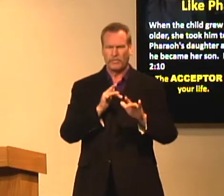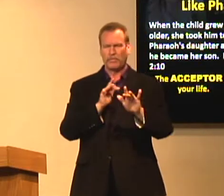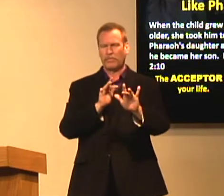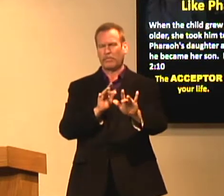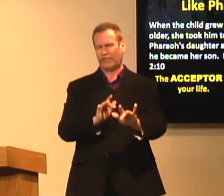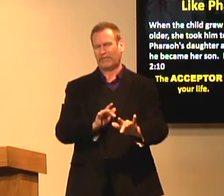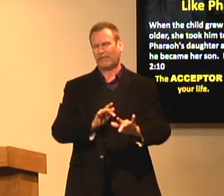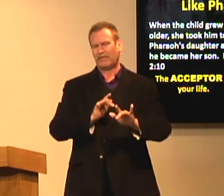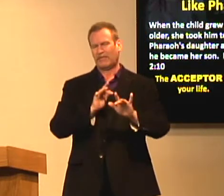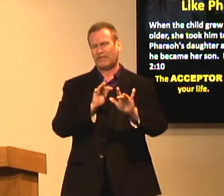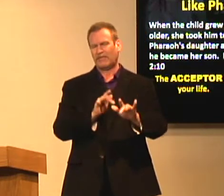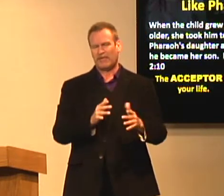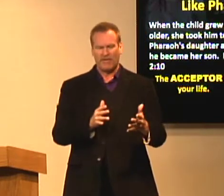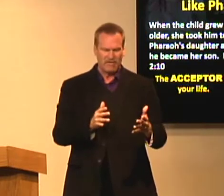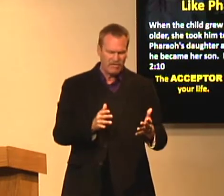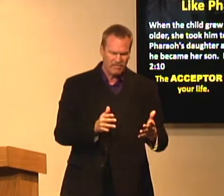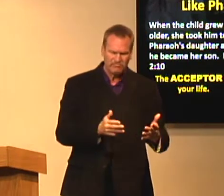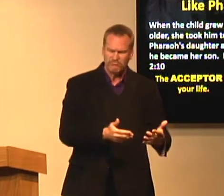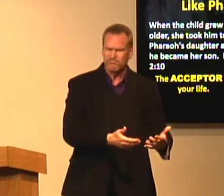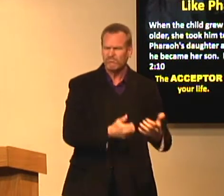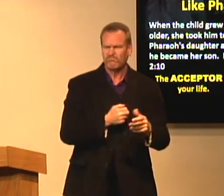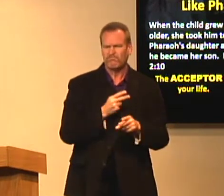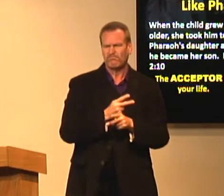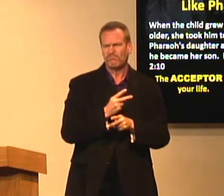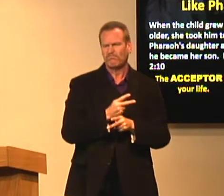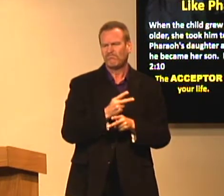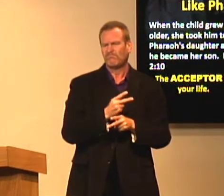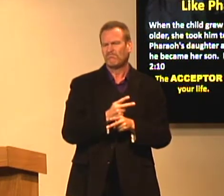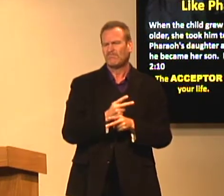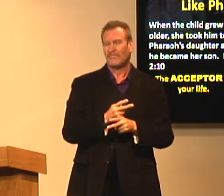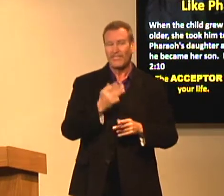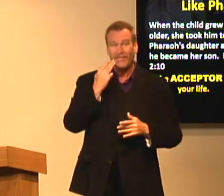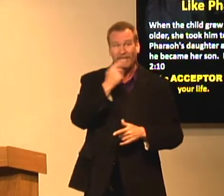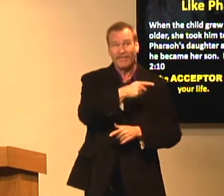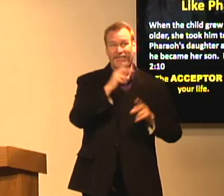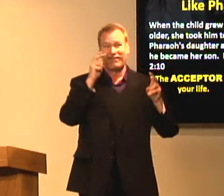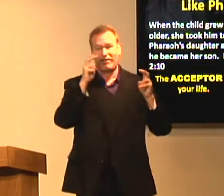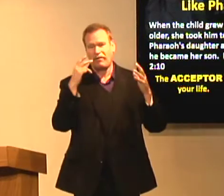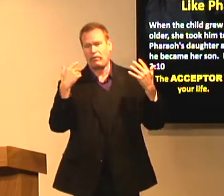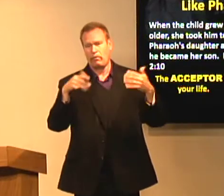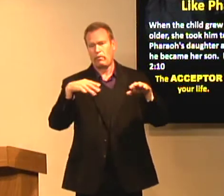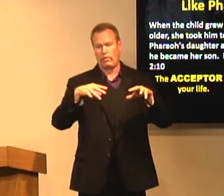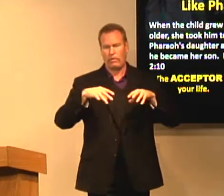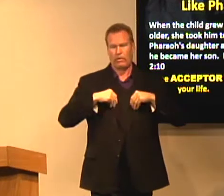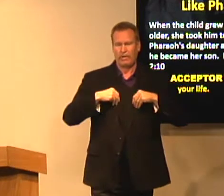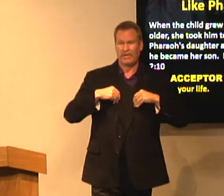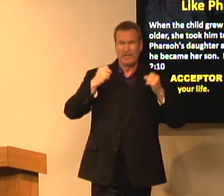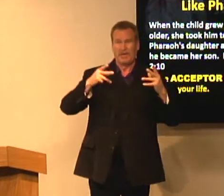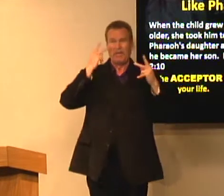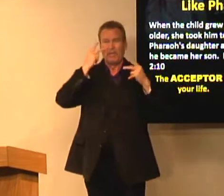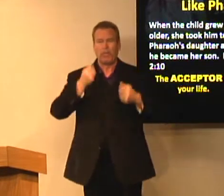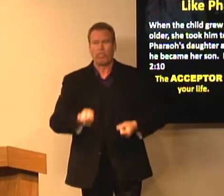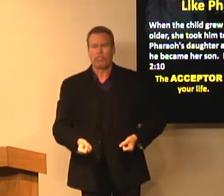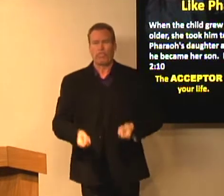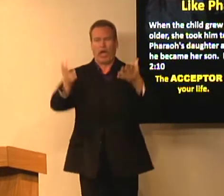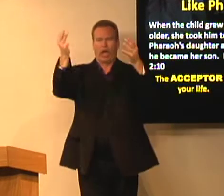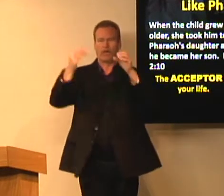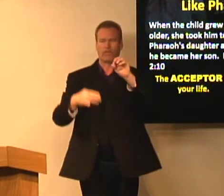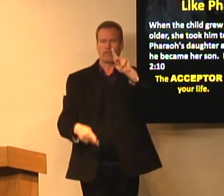because she had a heart of mercy and compassion, and she took care of him. So she accepted it. She could have